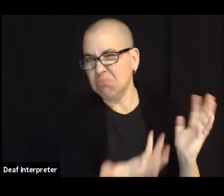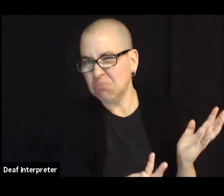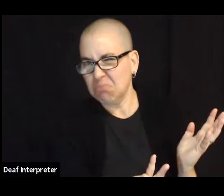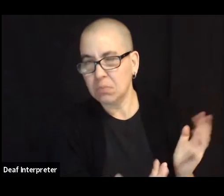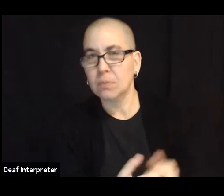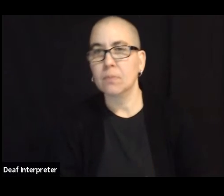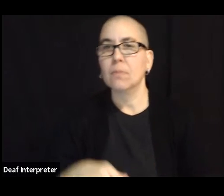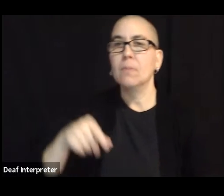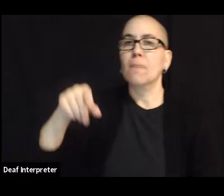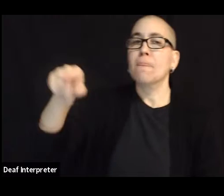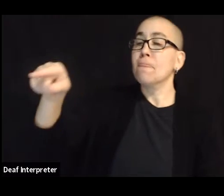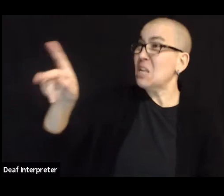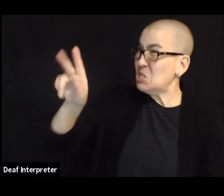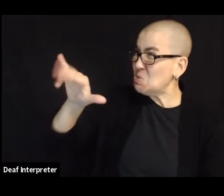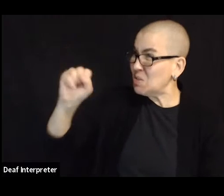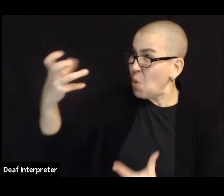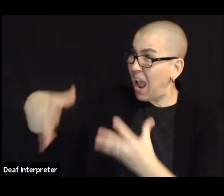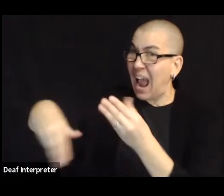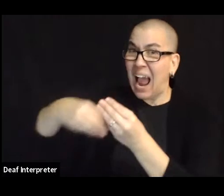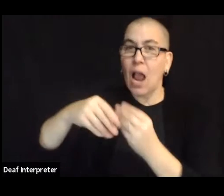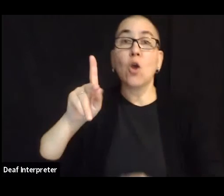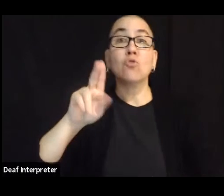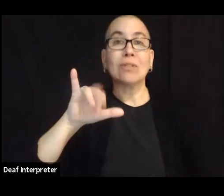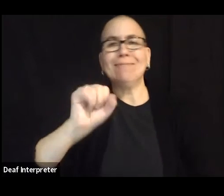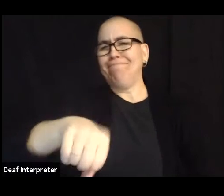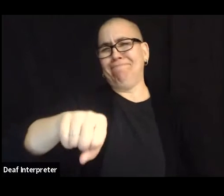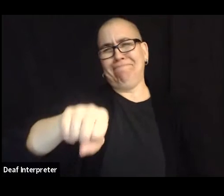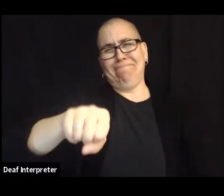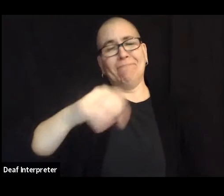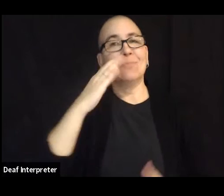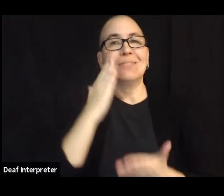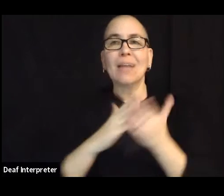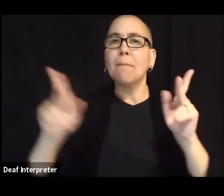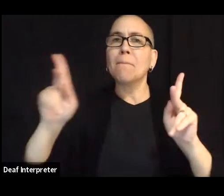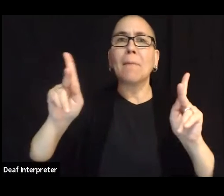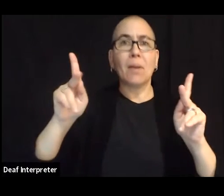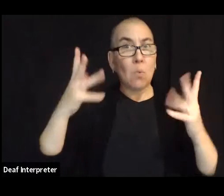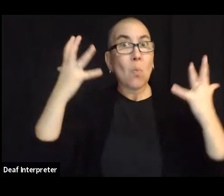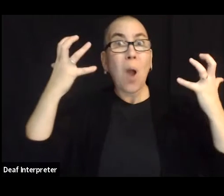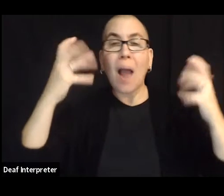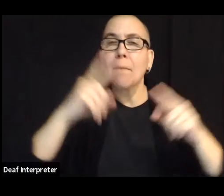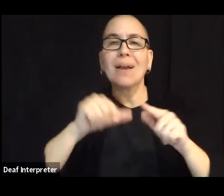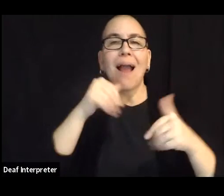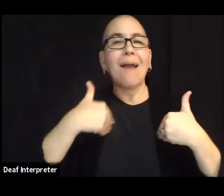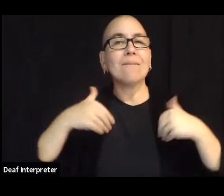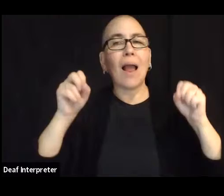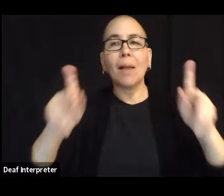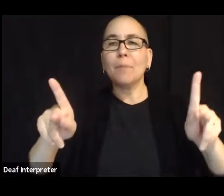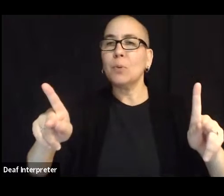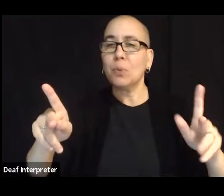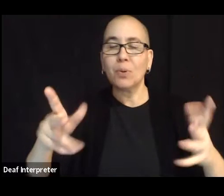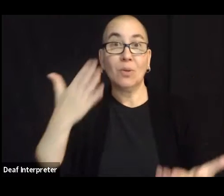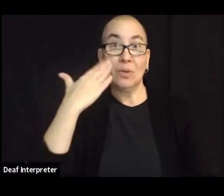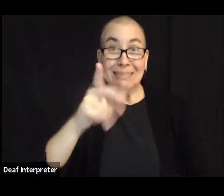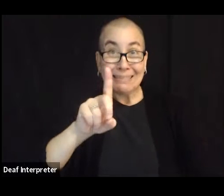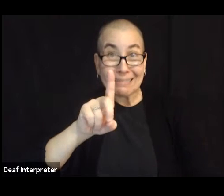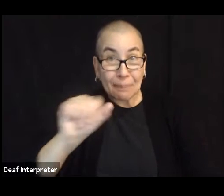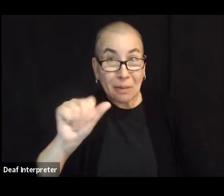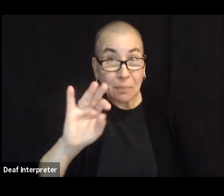to be vaccinated yet. Those in our disability community living in group homes and